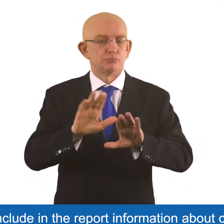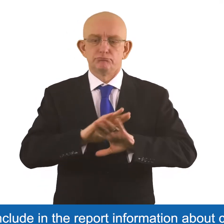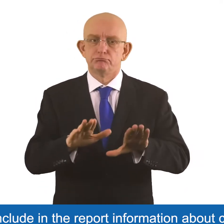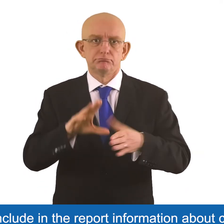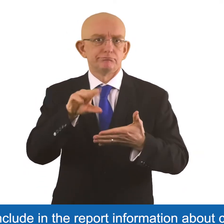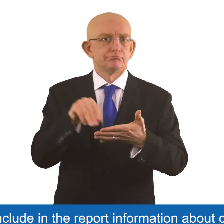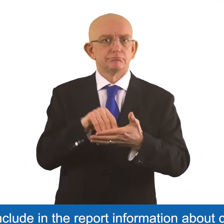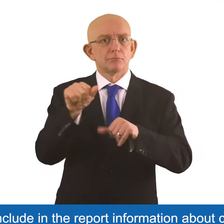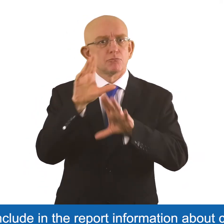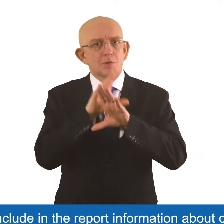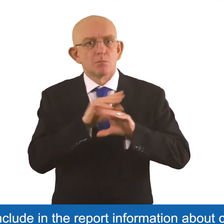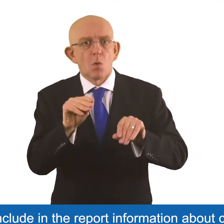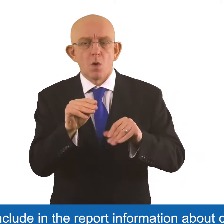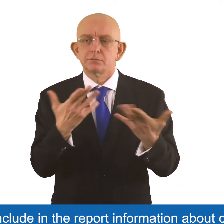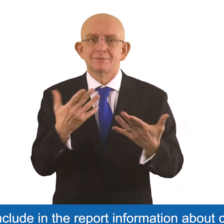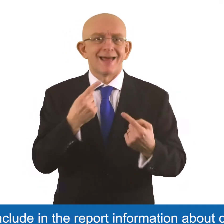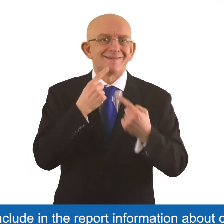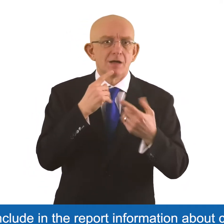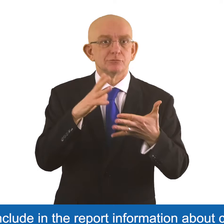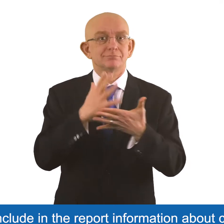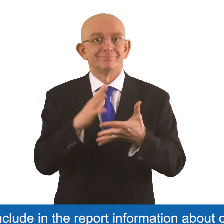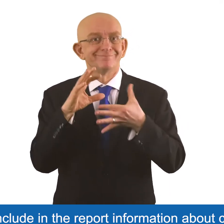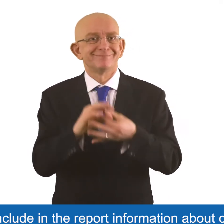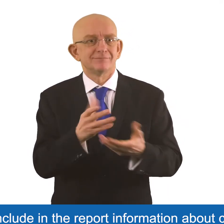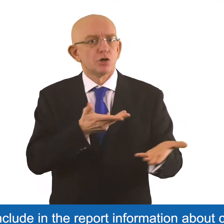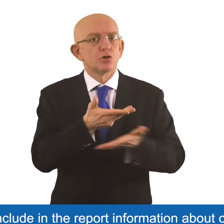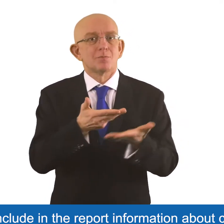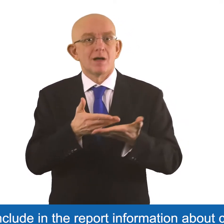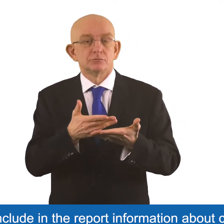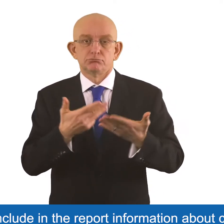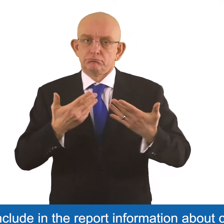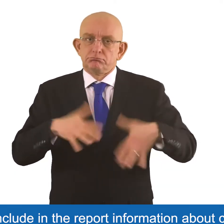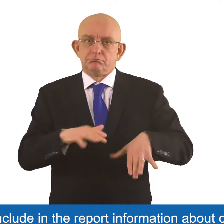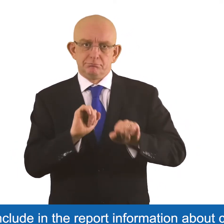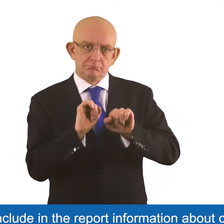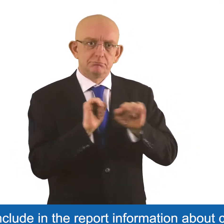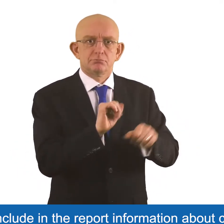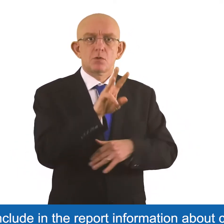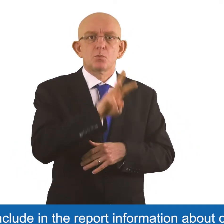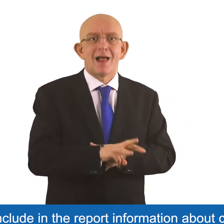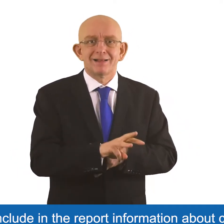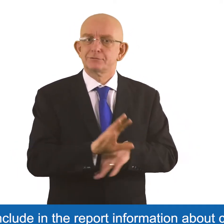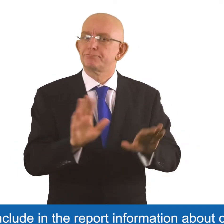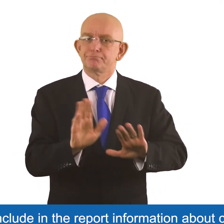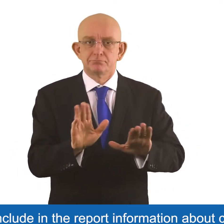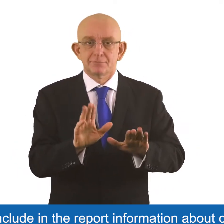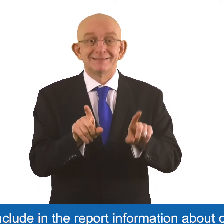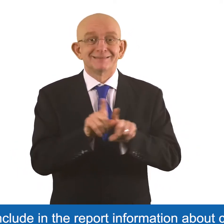and must not include in the report information about communications that relate only to Wales and do not relate